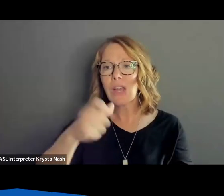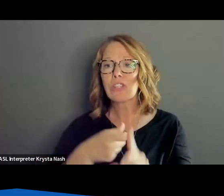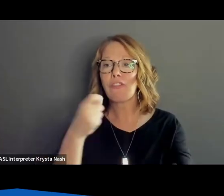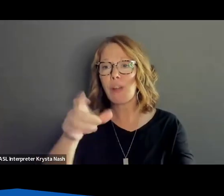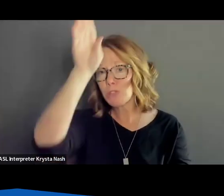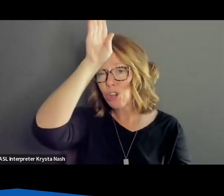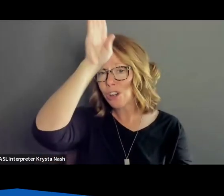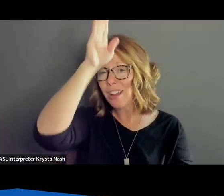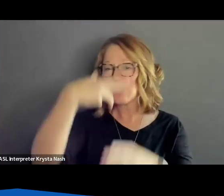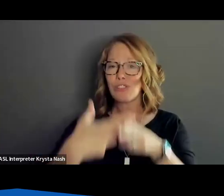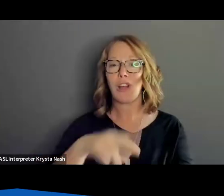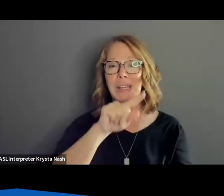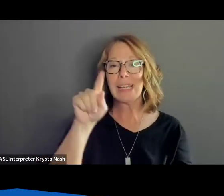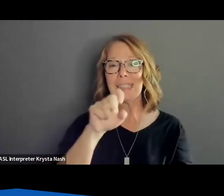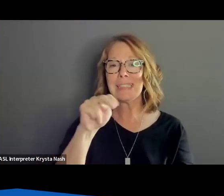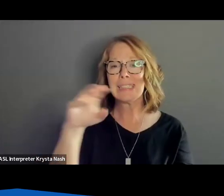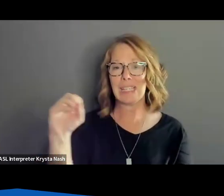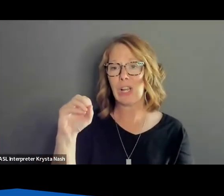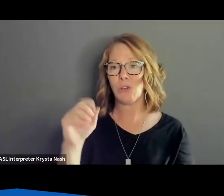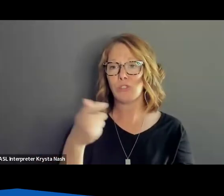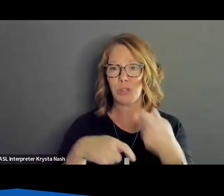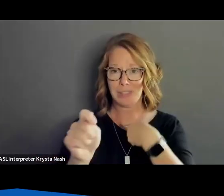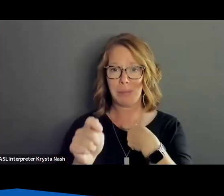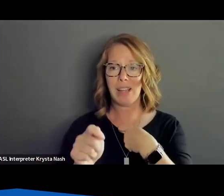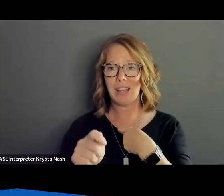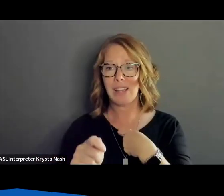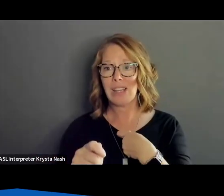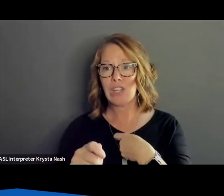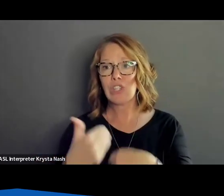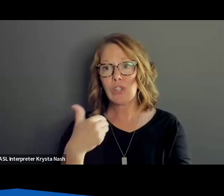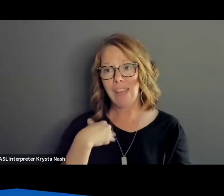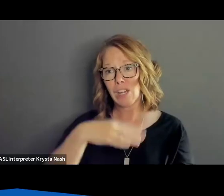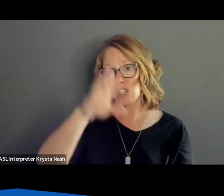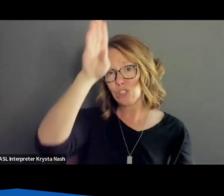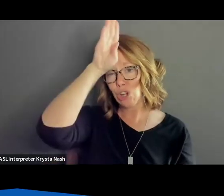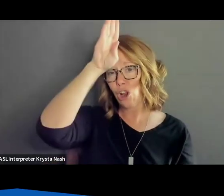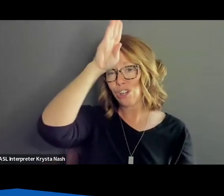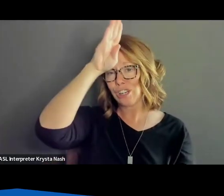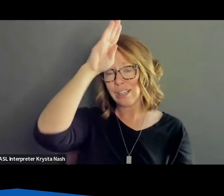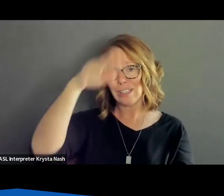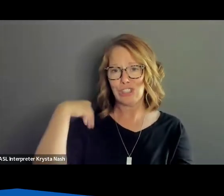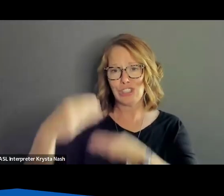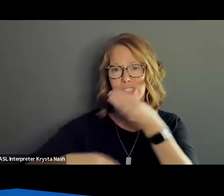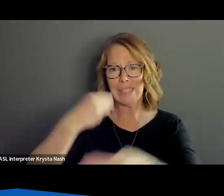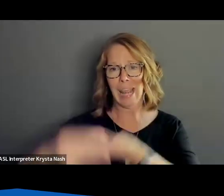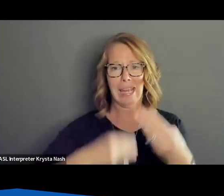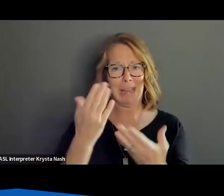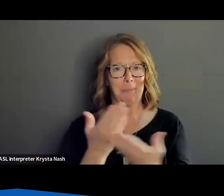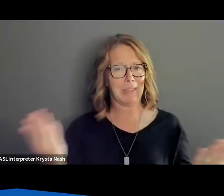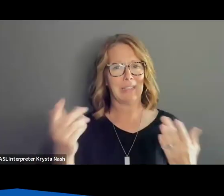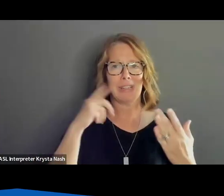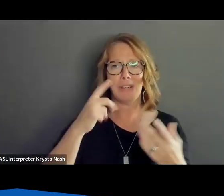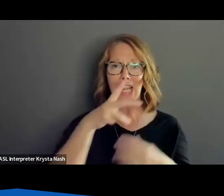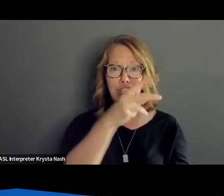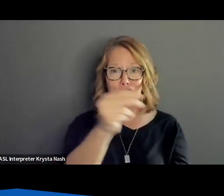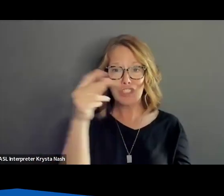a xenotransplantation. So you've had shark genetic material injected into your